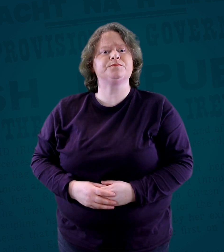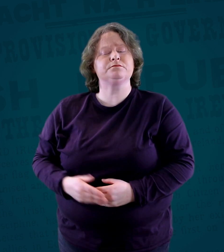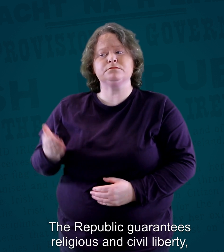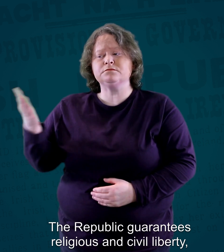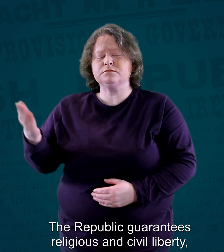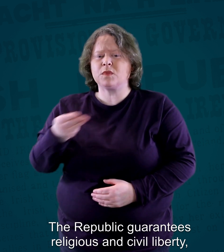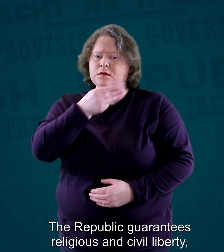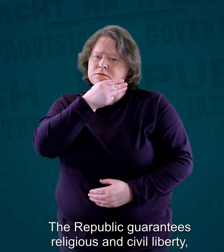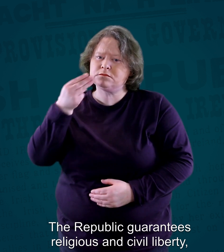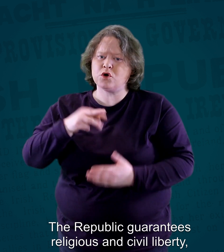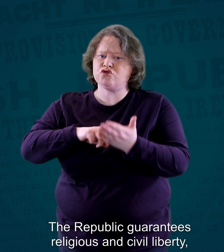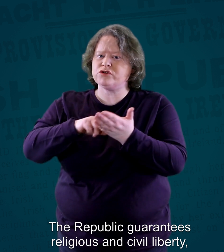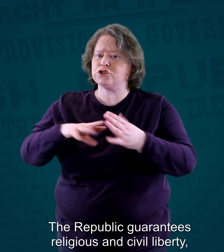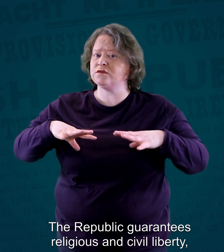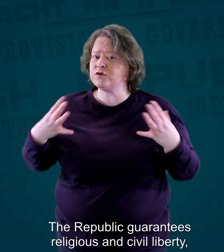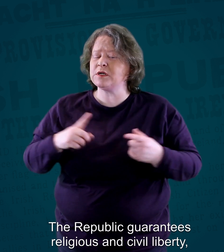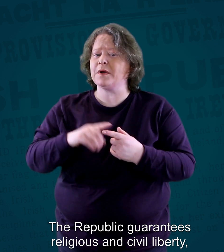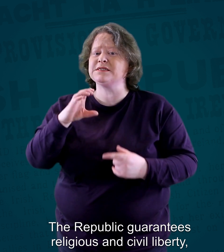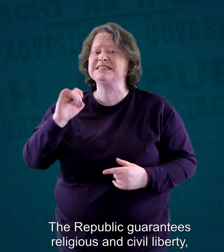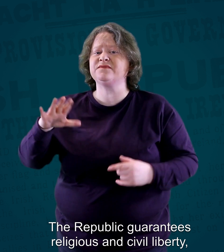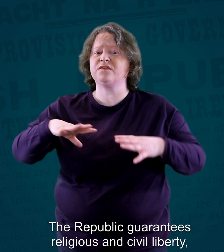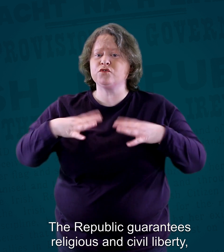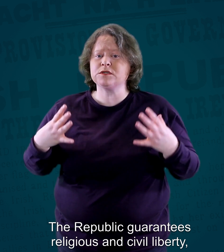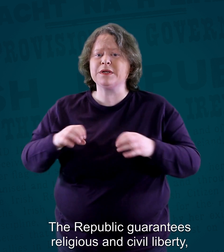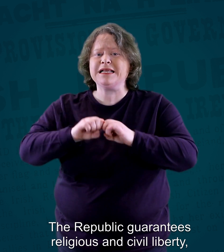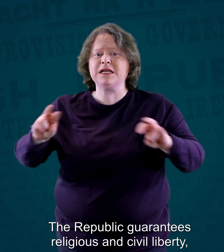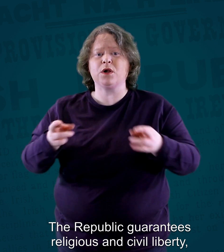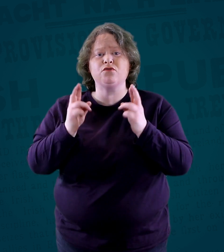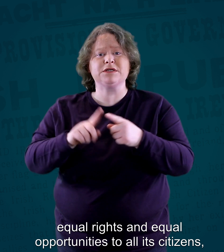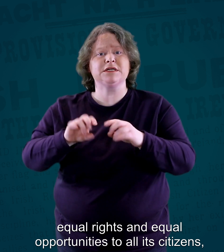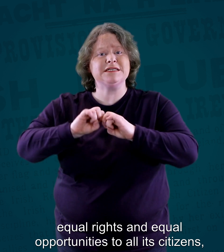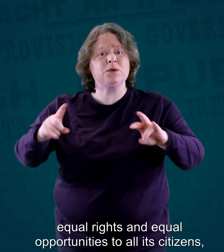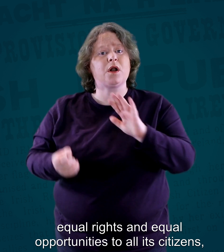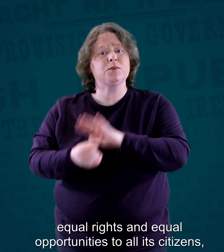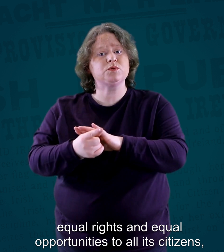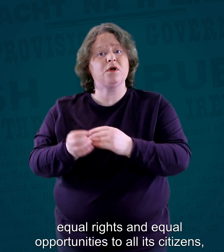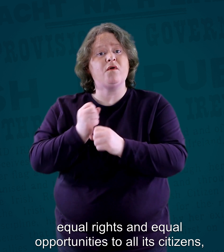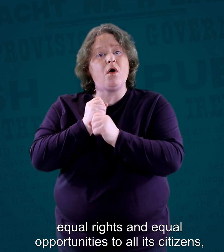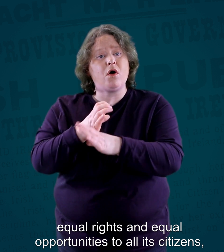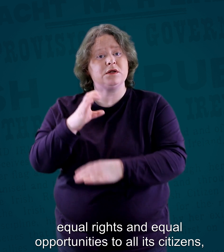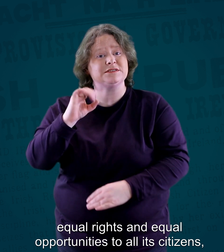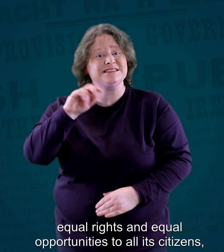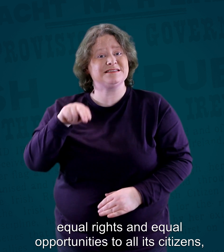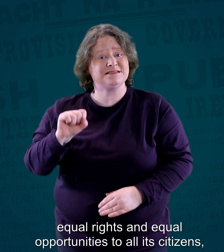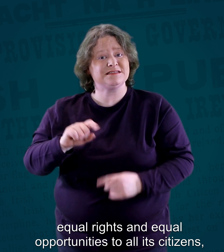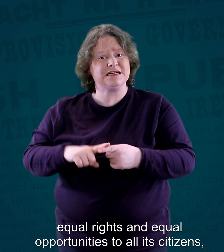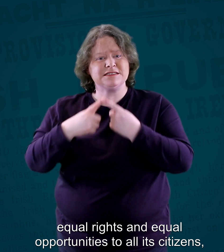Republic guarantees religious and civil liberty, equal rights and equal opportunities to all its citizens,